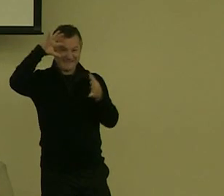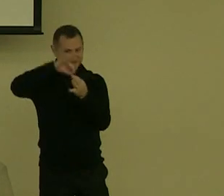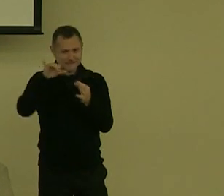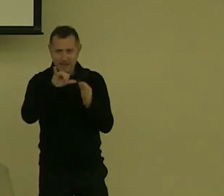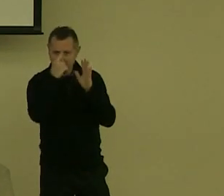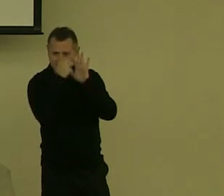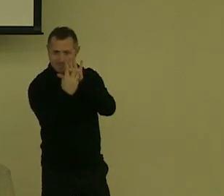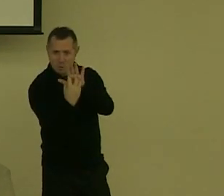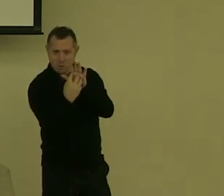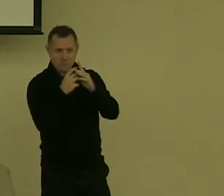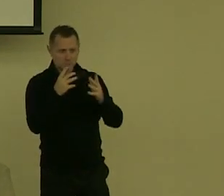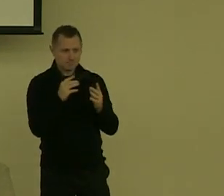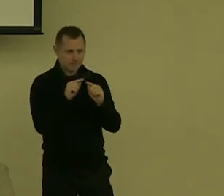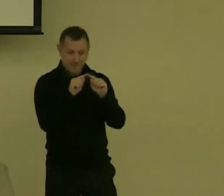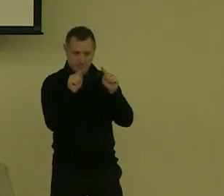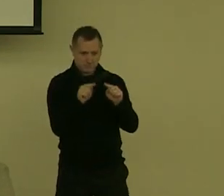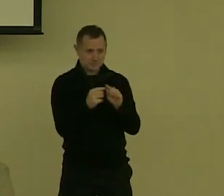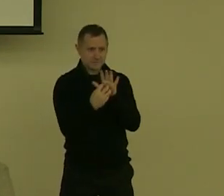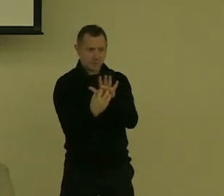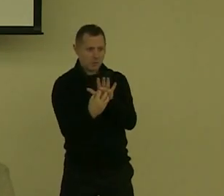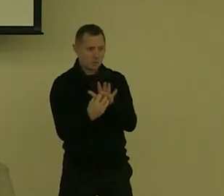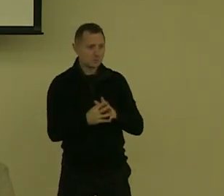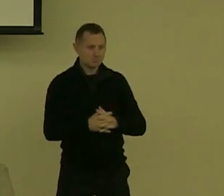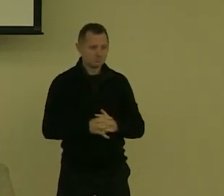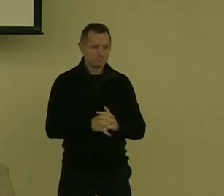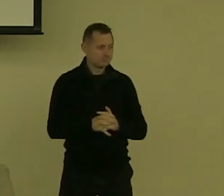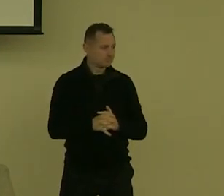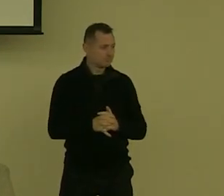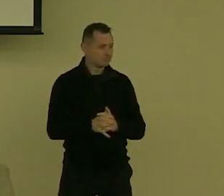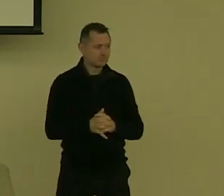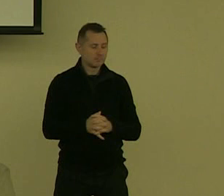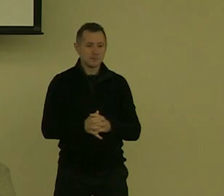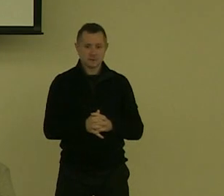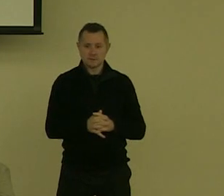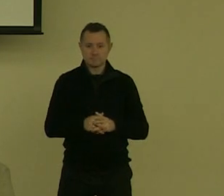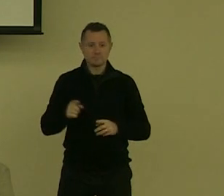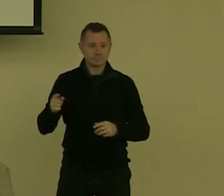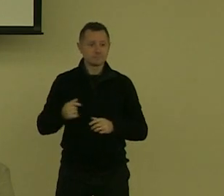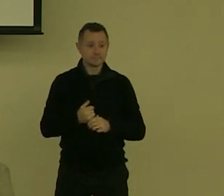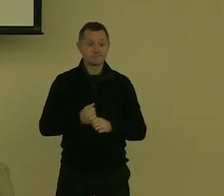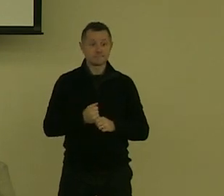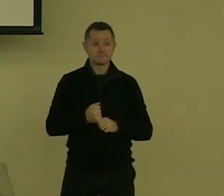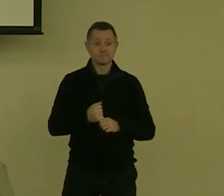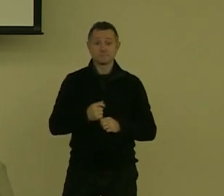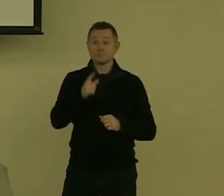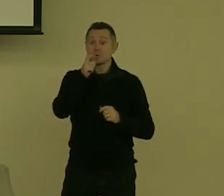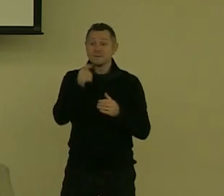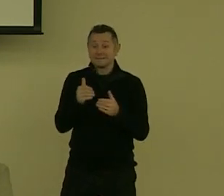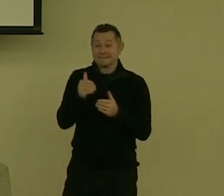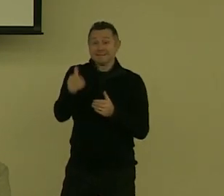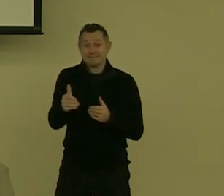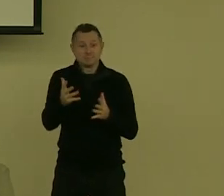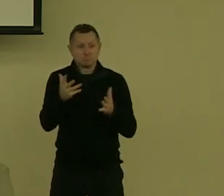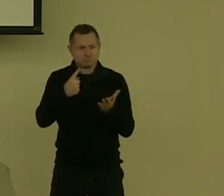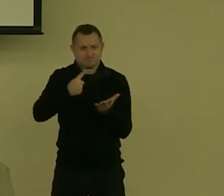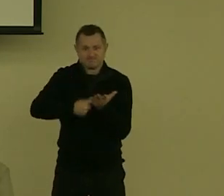interviewing these different creators. And instead of just like, you know, what can you tease us for next issue, it would be really digging hard into the process of how did you